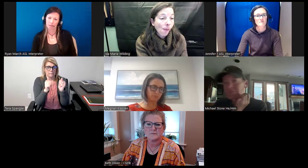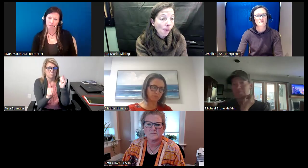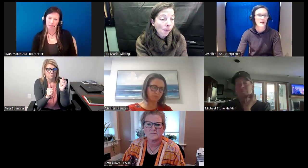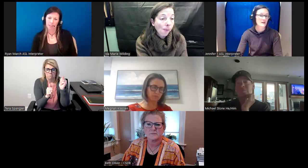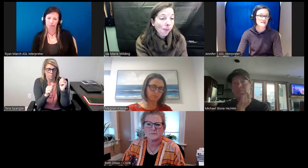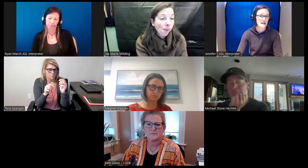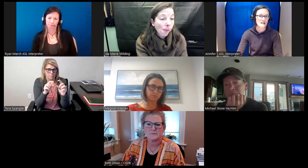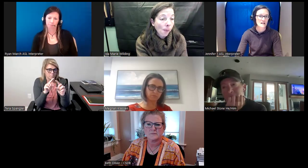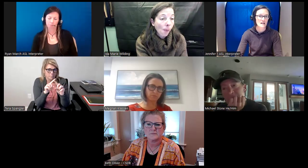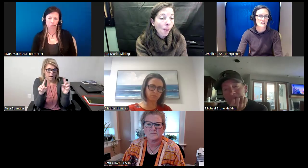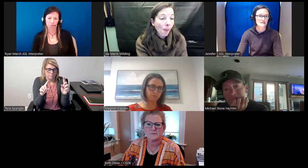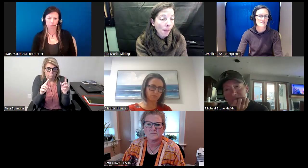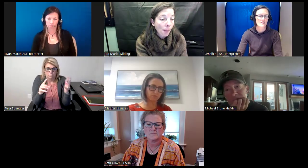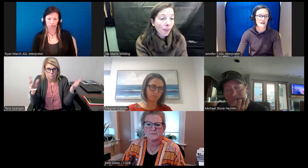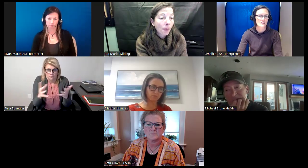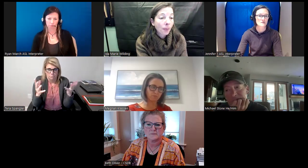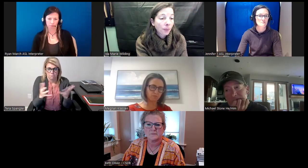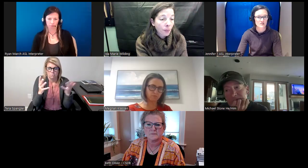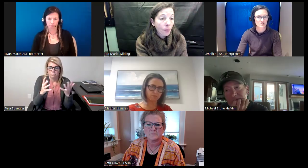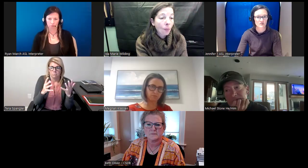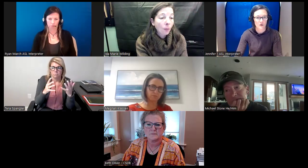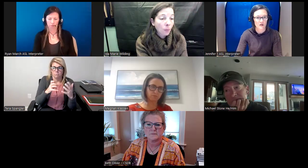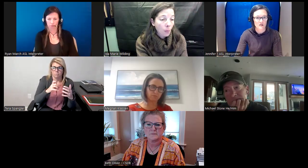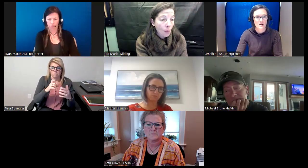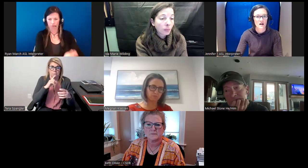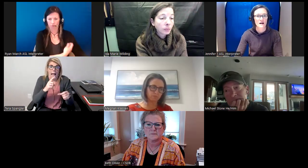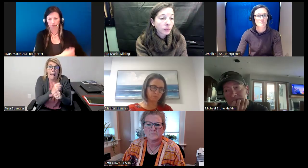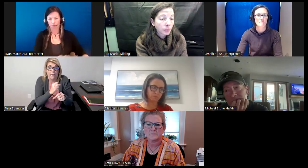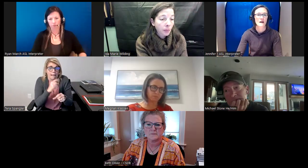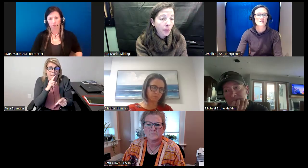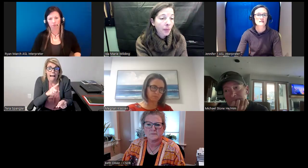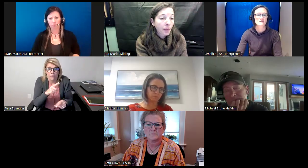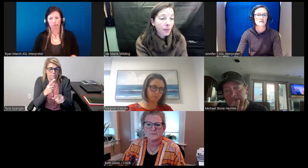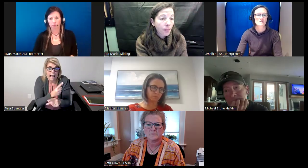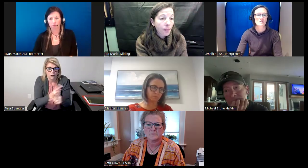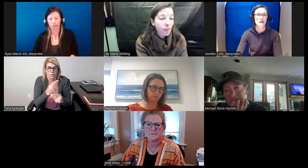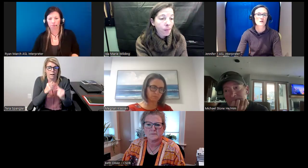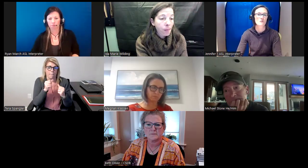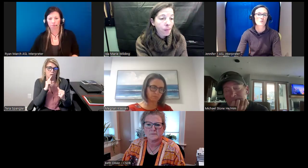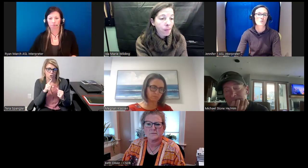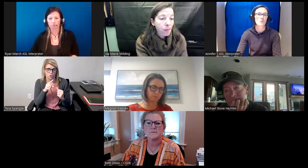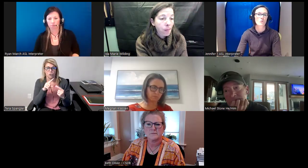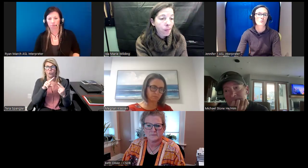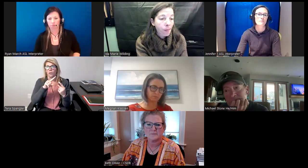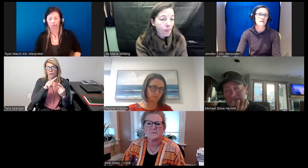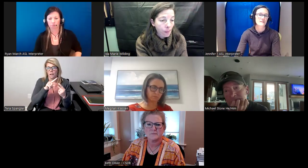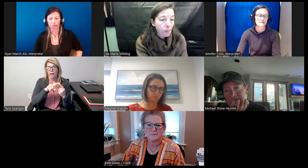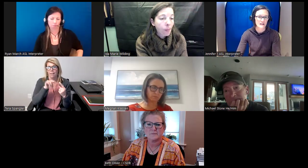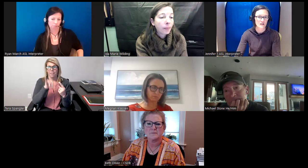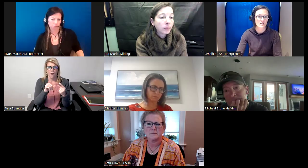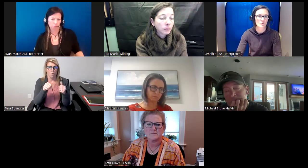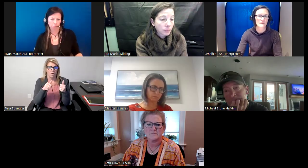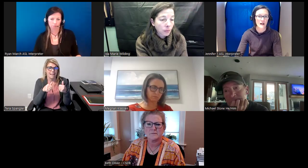and my understanding is that it was much lower. But I mean, if